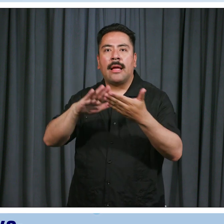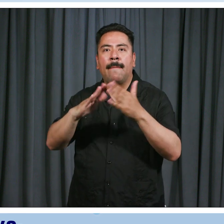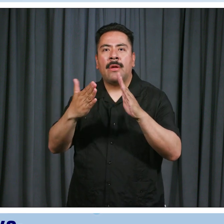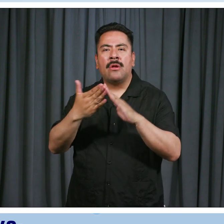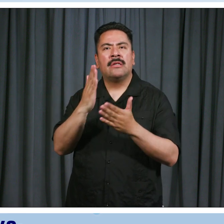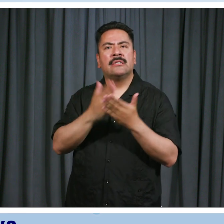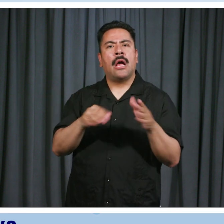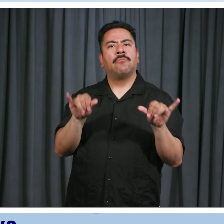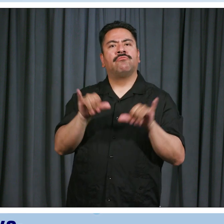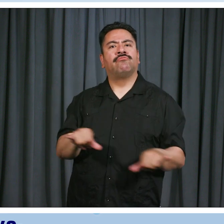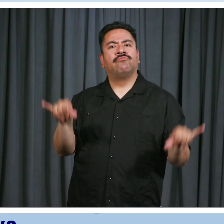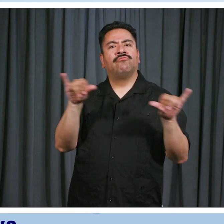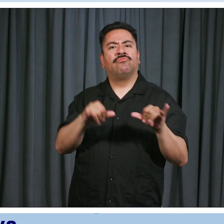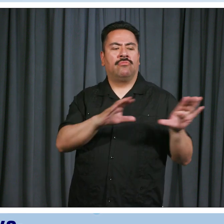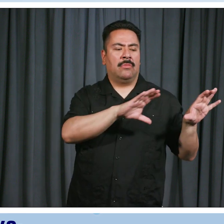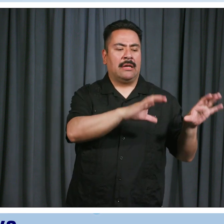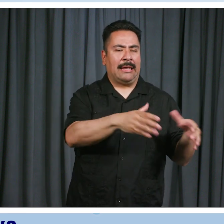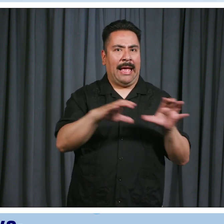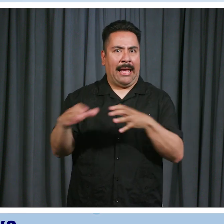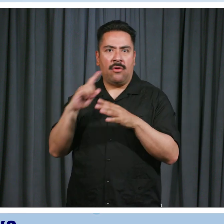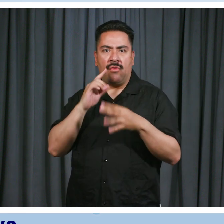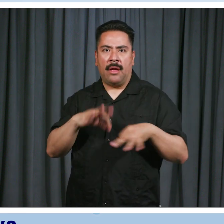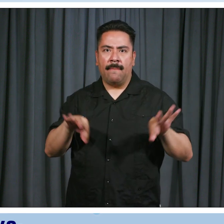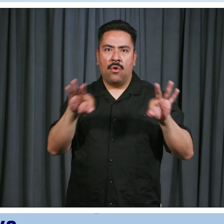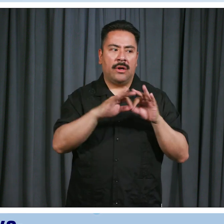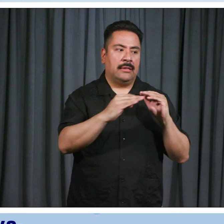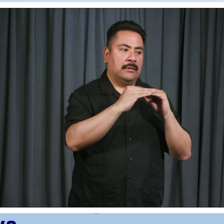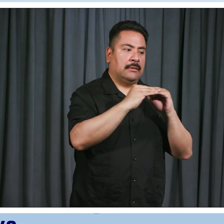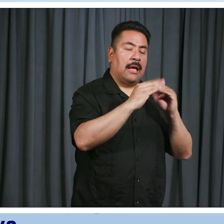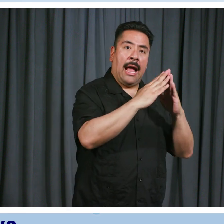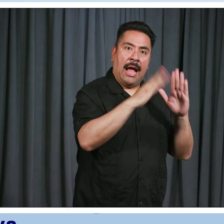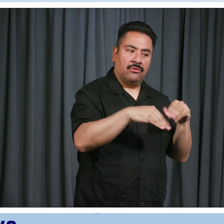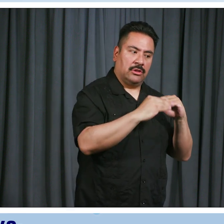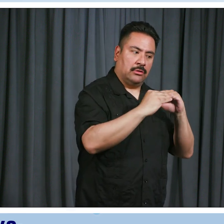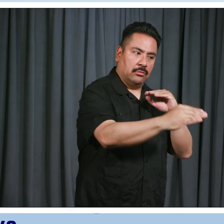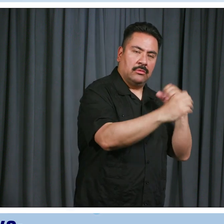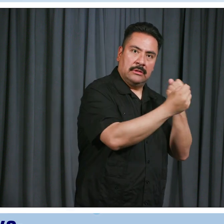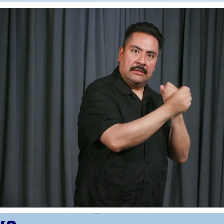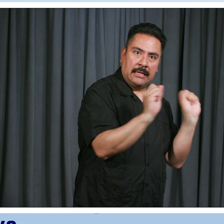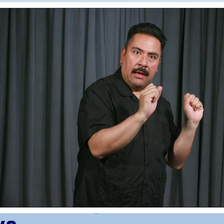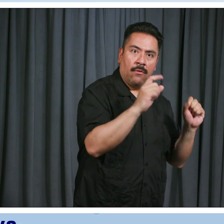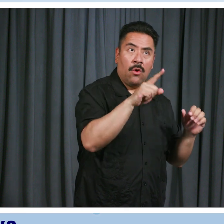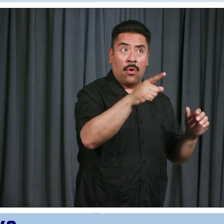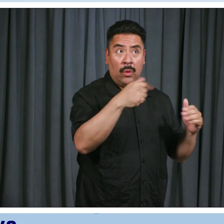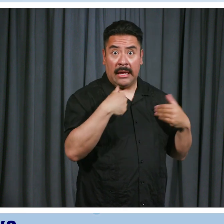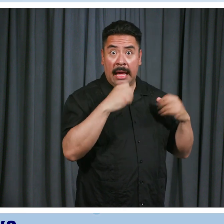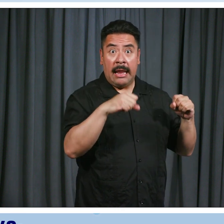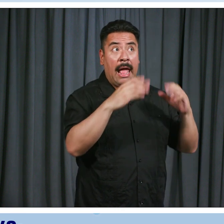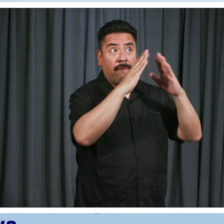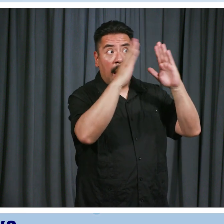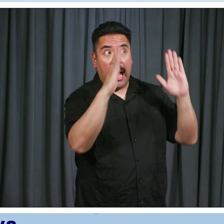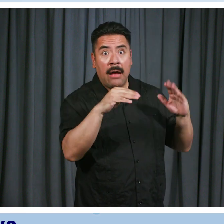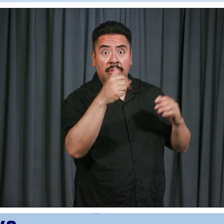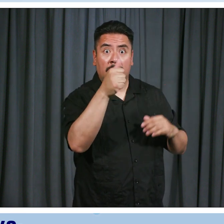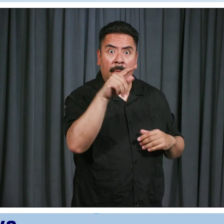staple categories that are important. So stable and safe housing. Now we can have a roof over our head, but do we feel safe at night in our neighborhood, in